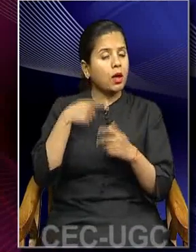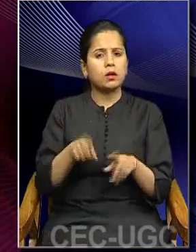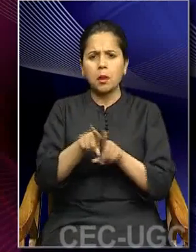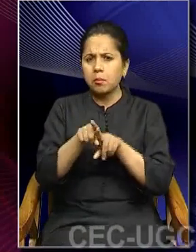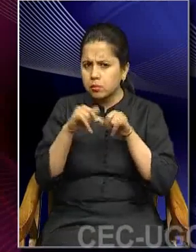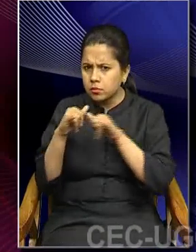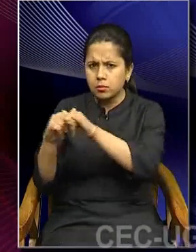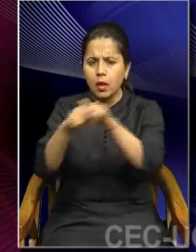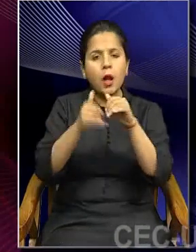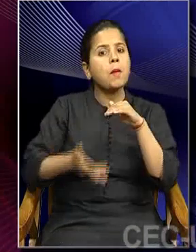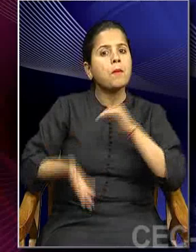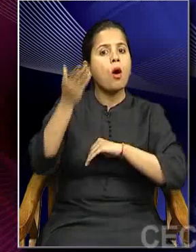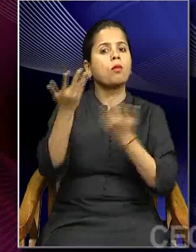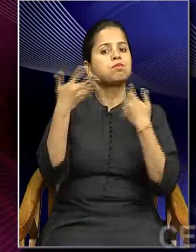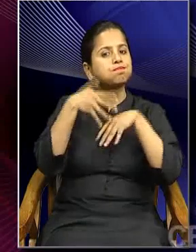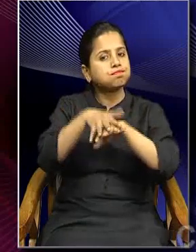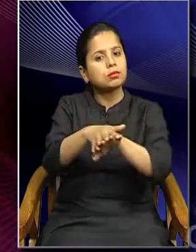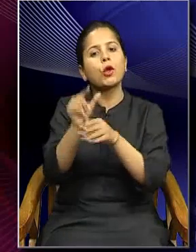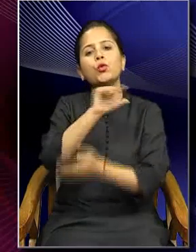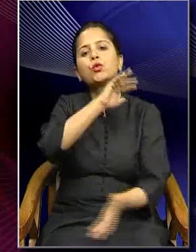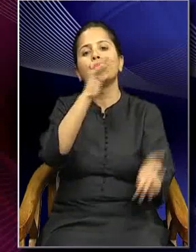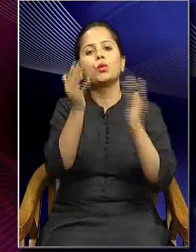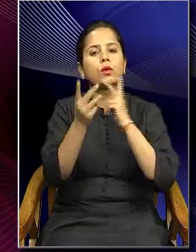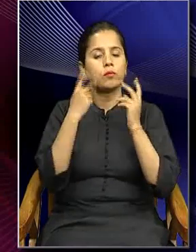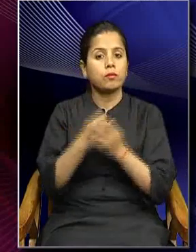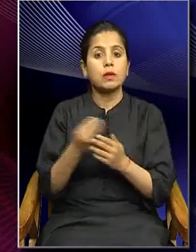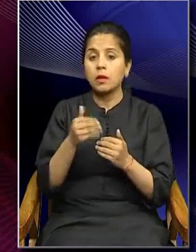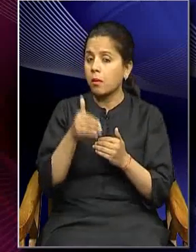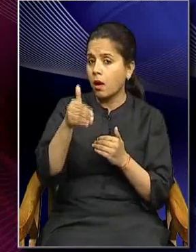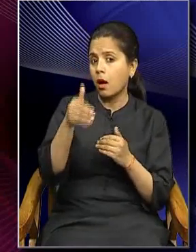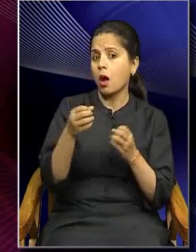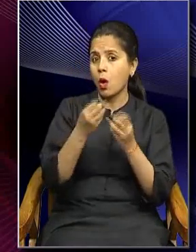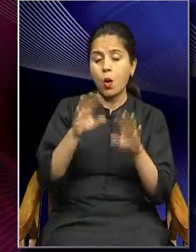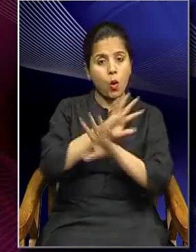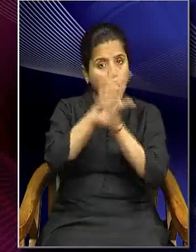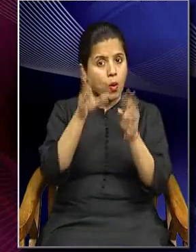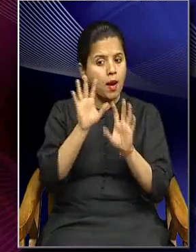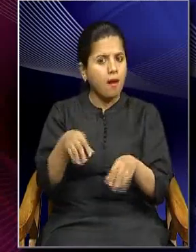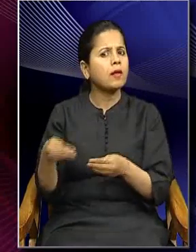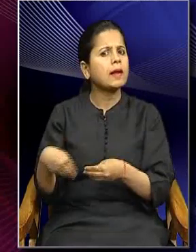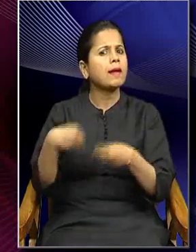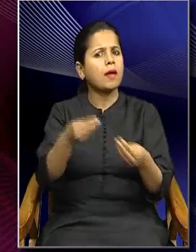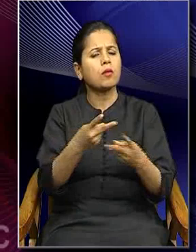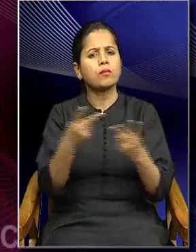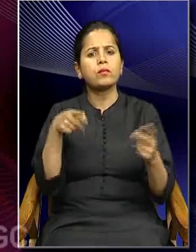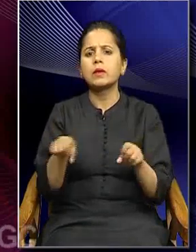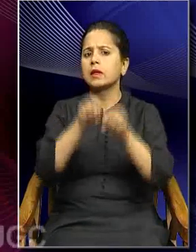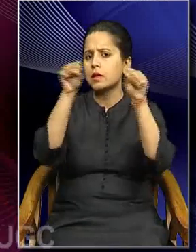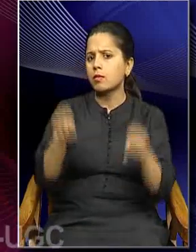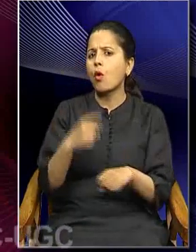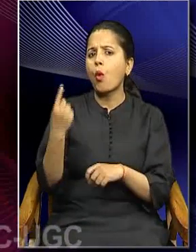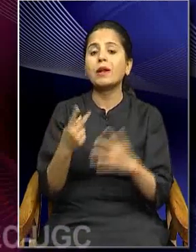commonness was merged with universal. Eventually, all these three were given up by the system and only